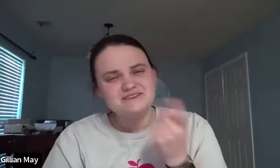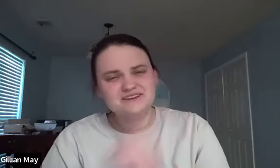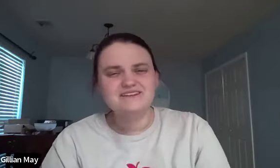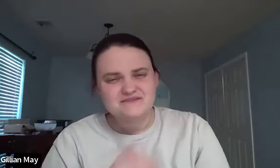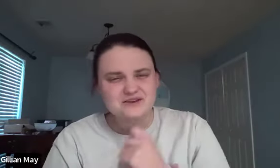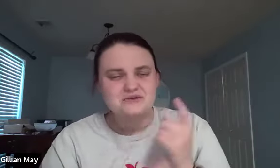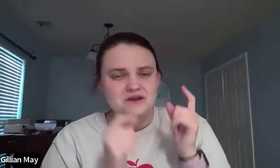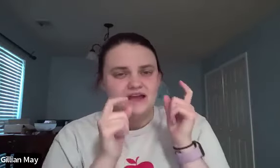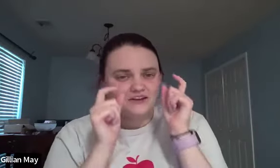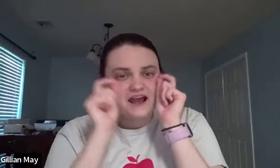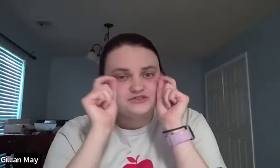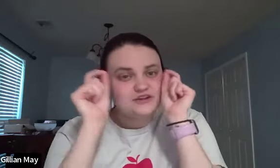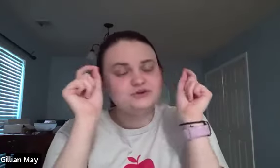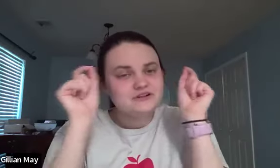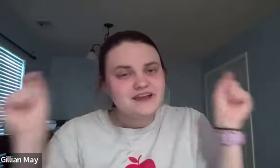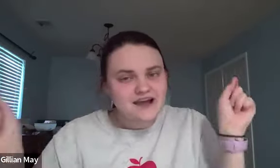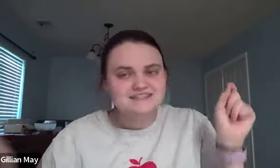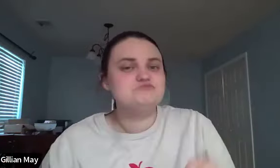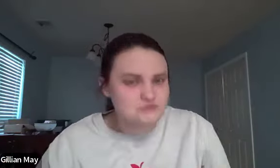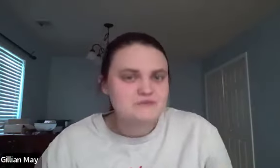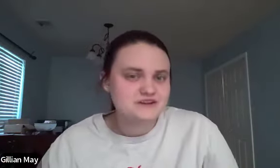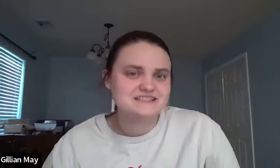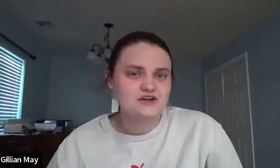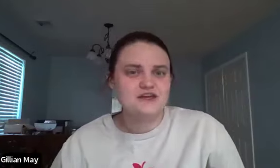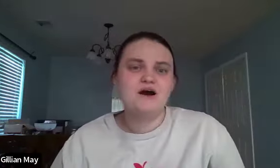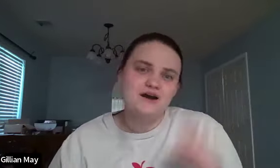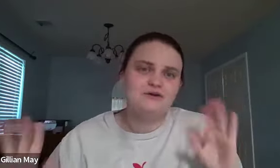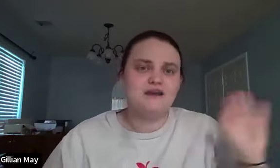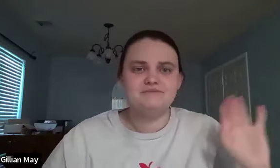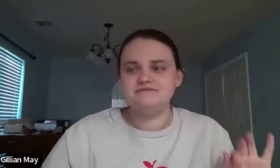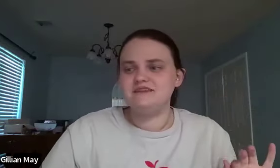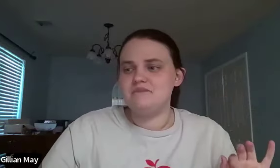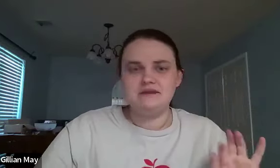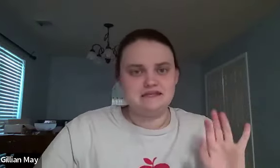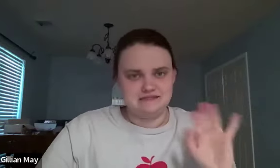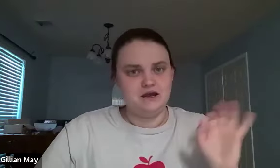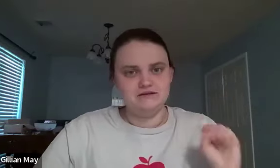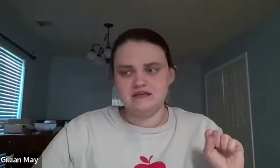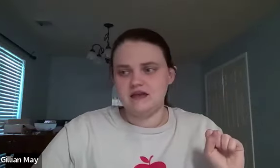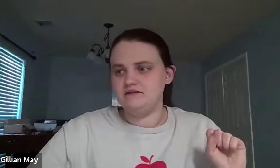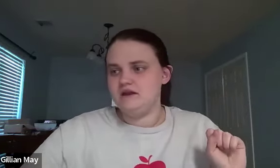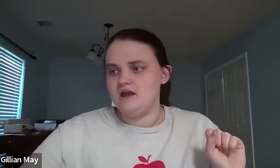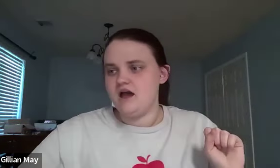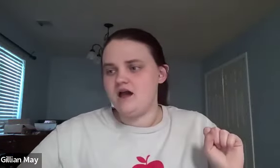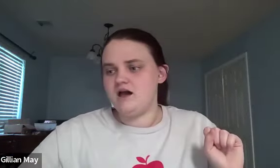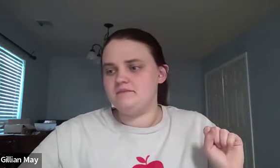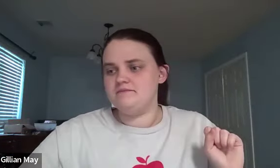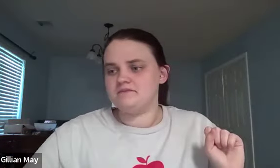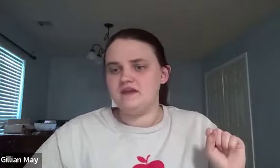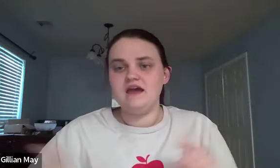you, I love you, and your eyes are not googly eyes, that's probably going to tell them, oh, okay, that maybe it's not as that. And